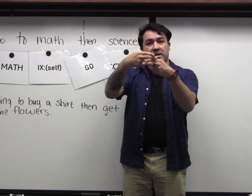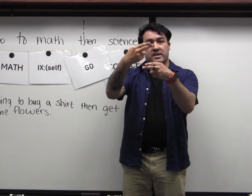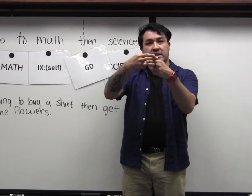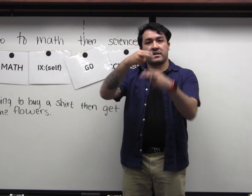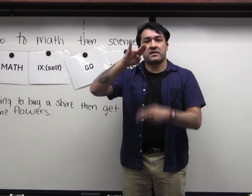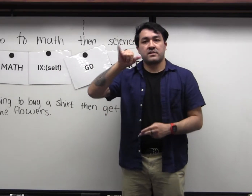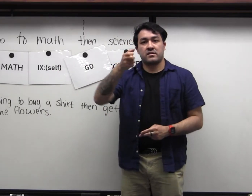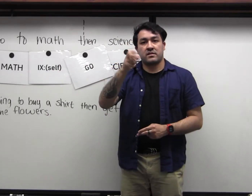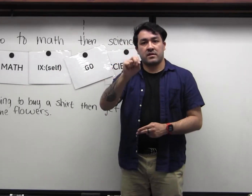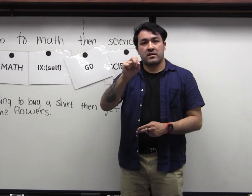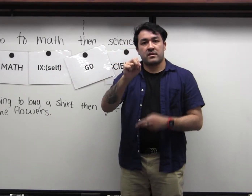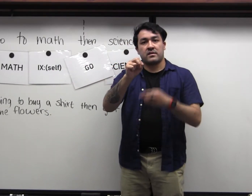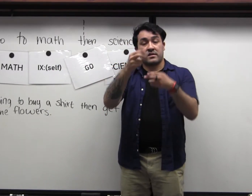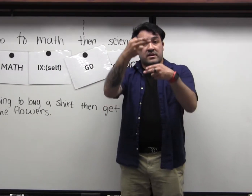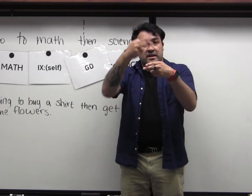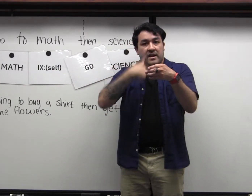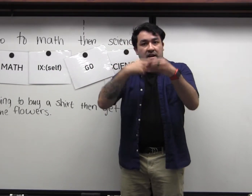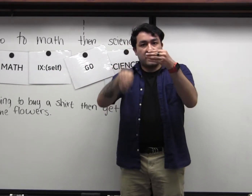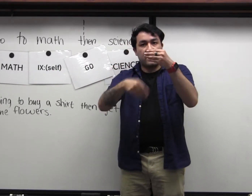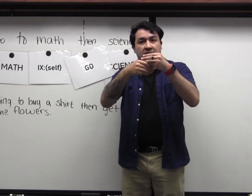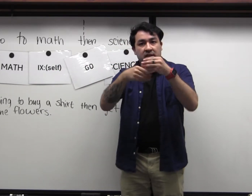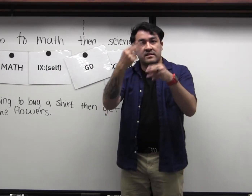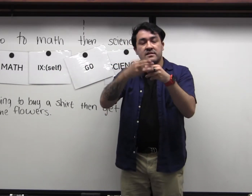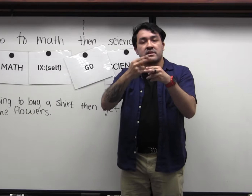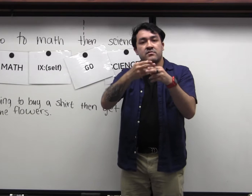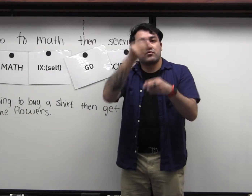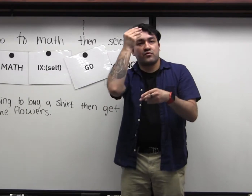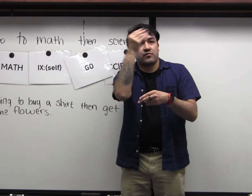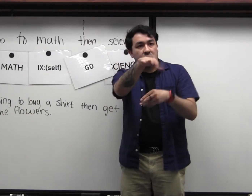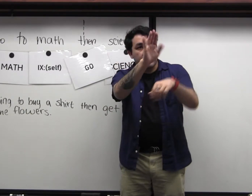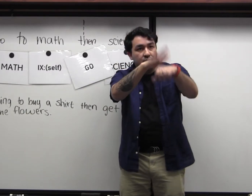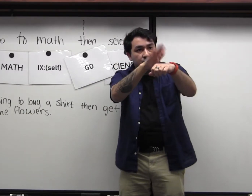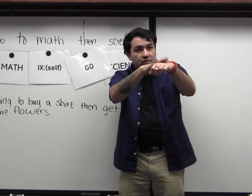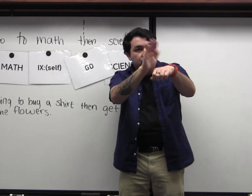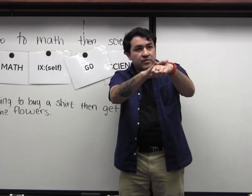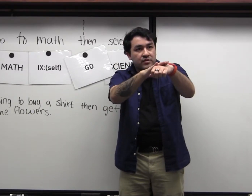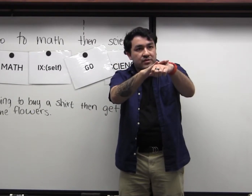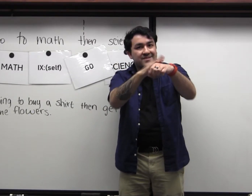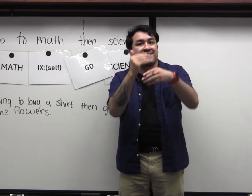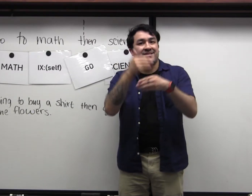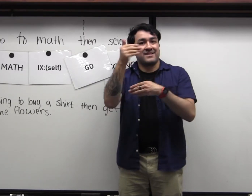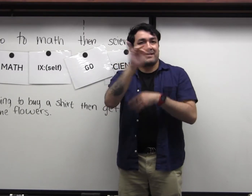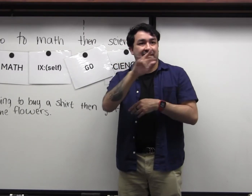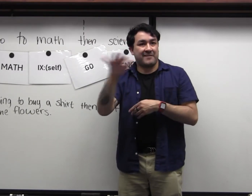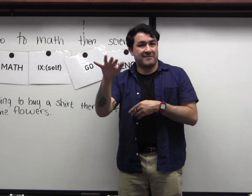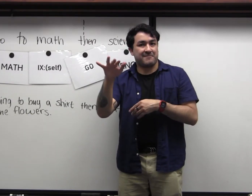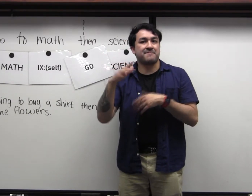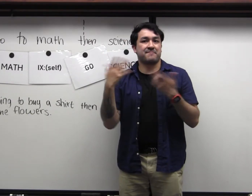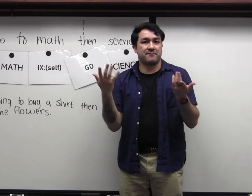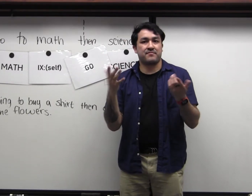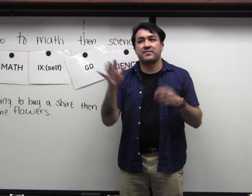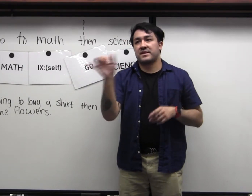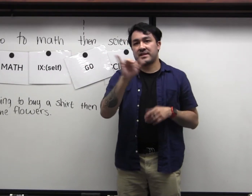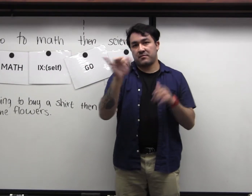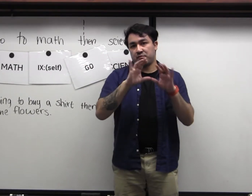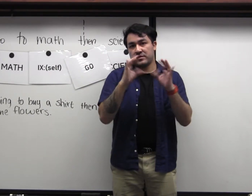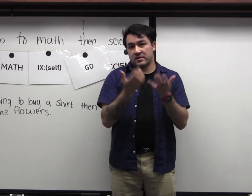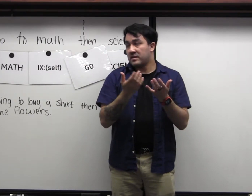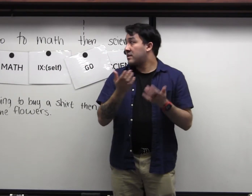I would say, this person's name is Jason." To give kind of a warning, like, hey, just heads up, signing